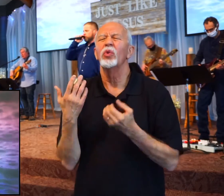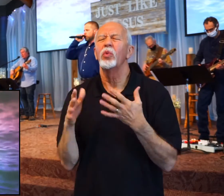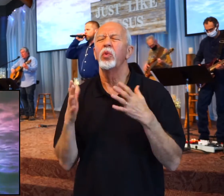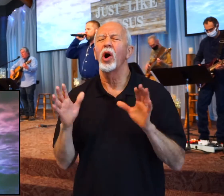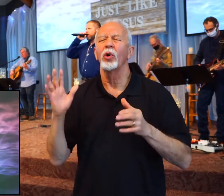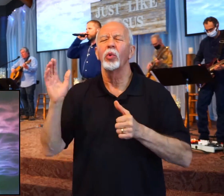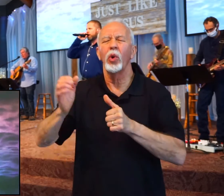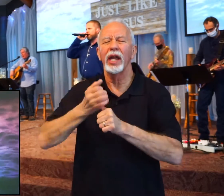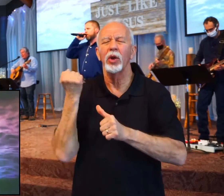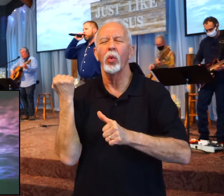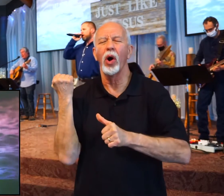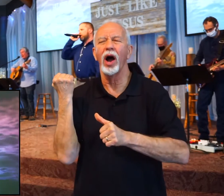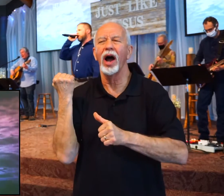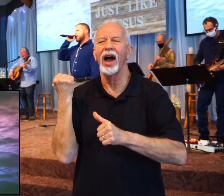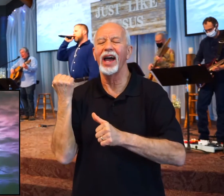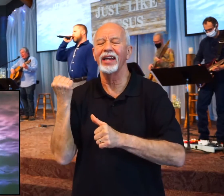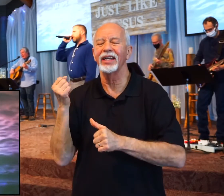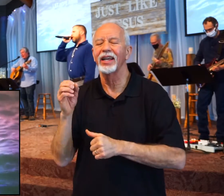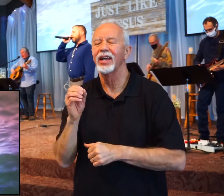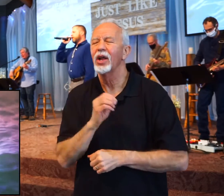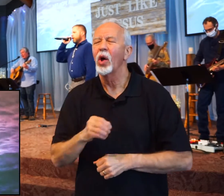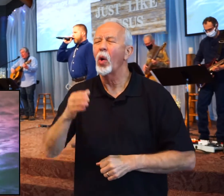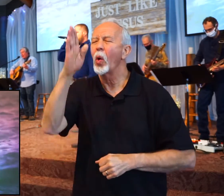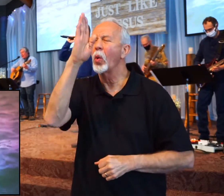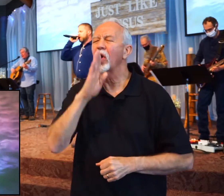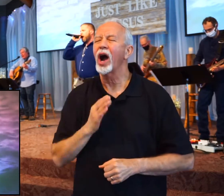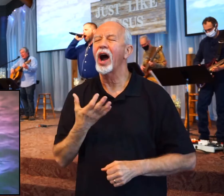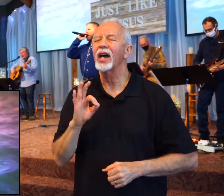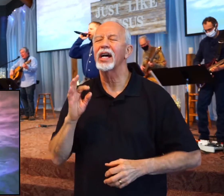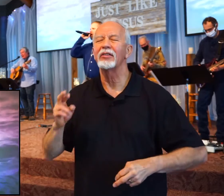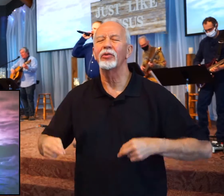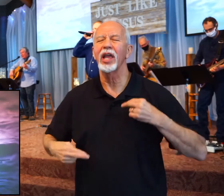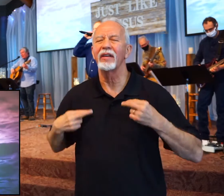overcome. You've already won.